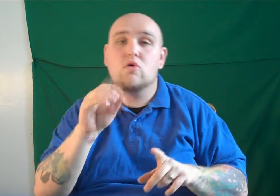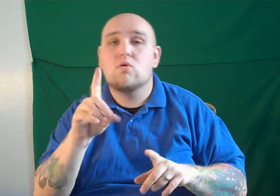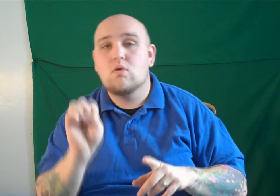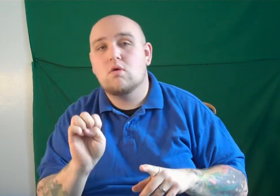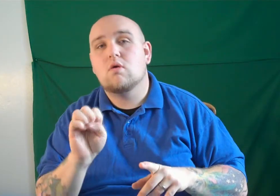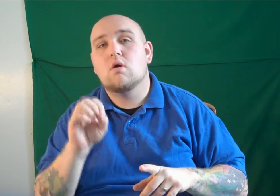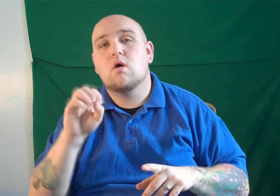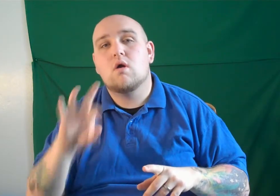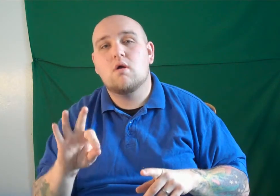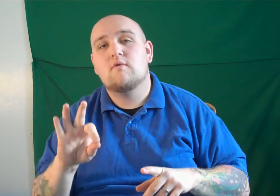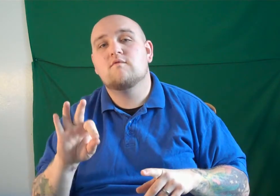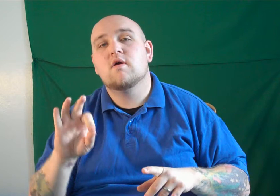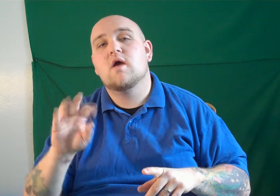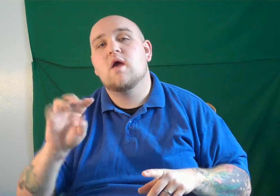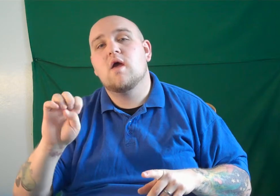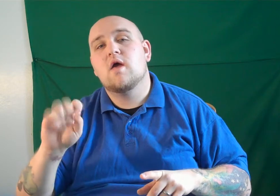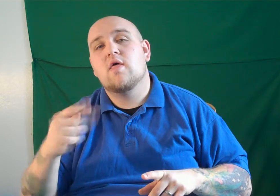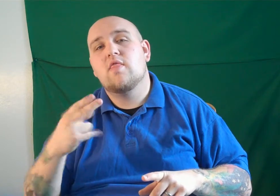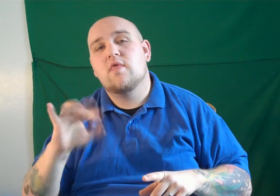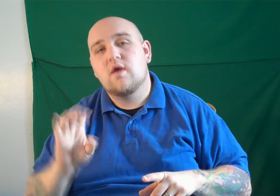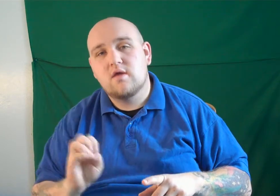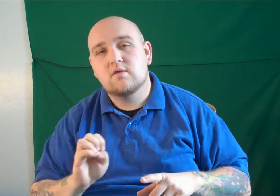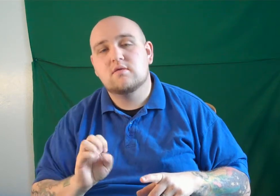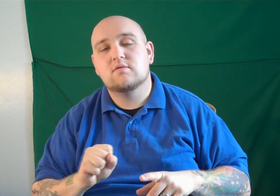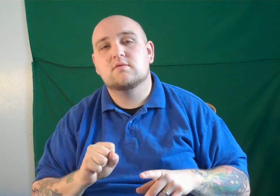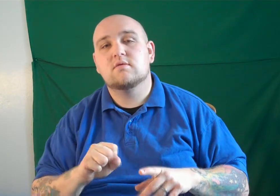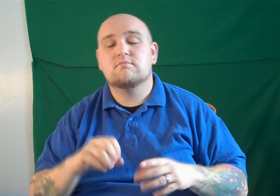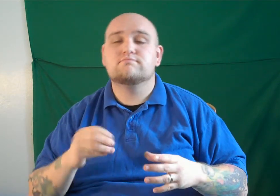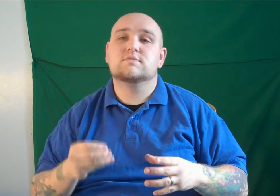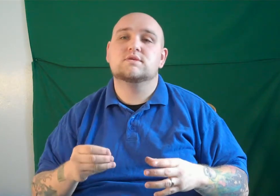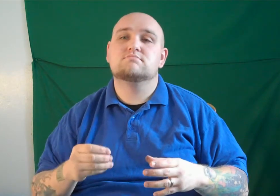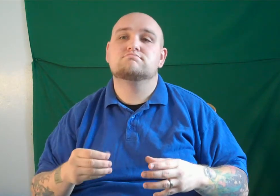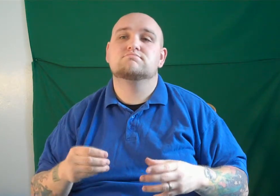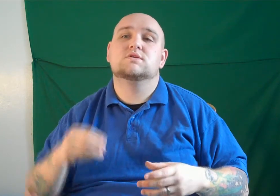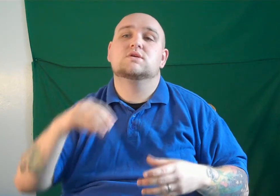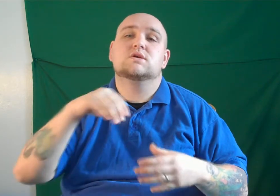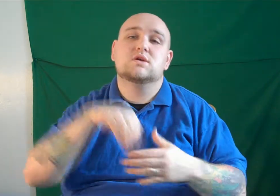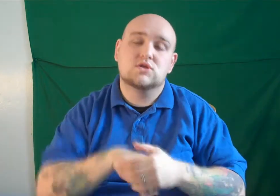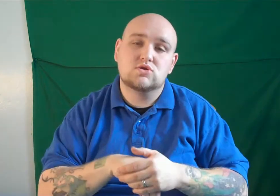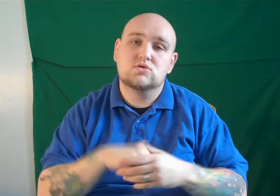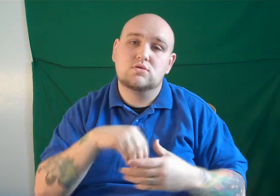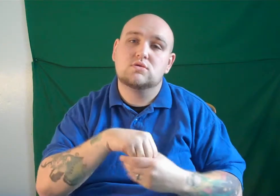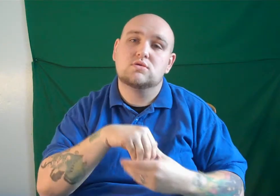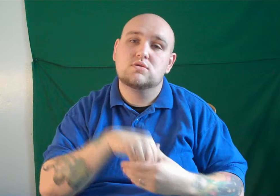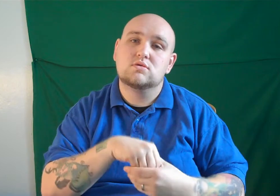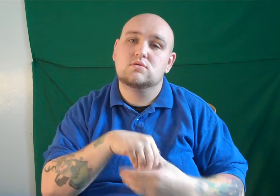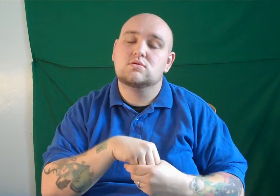apply ethics into various situations. So they'll be testing you on that under the knowledge test, under the written